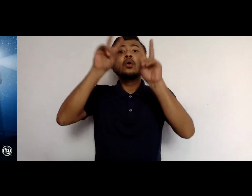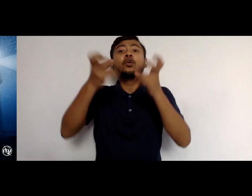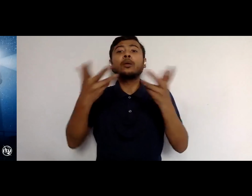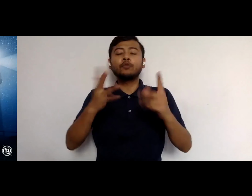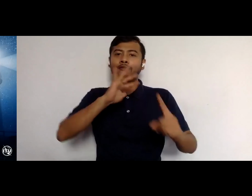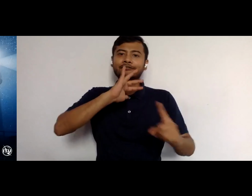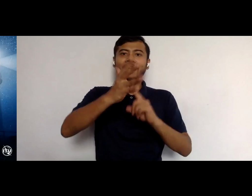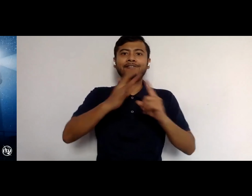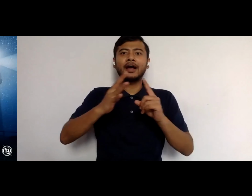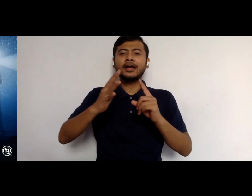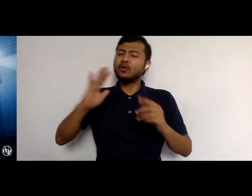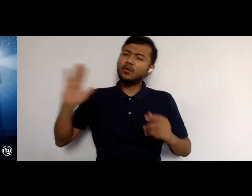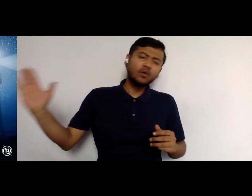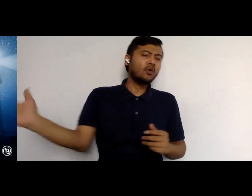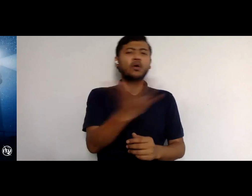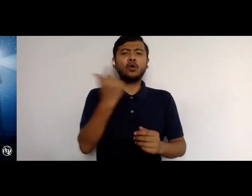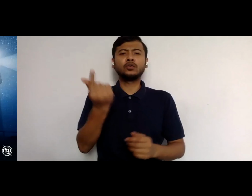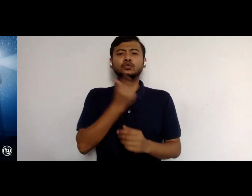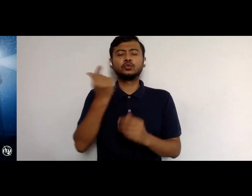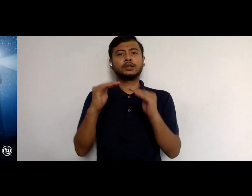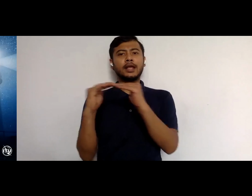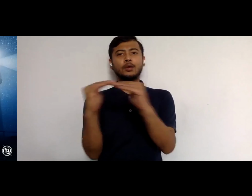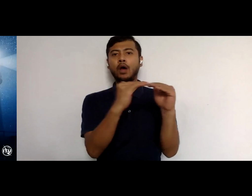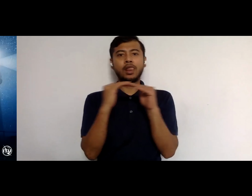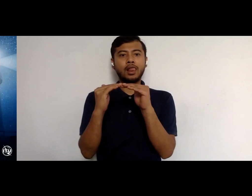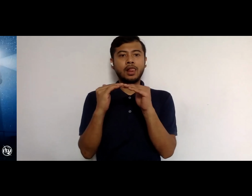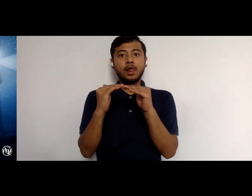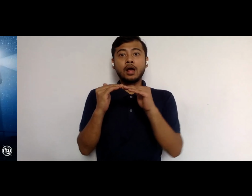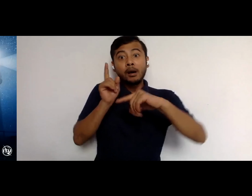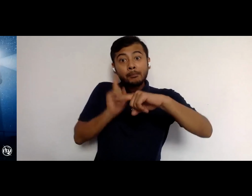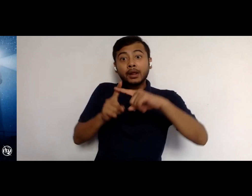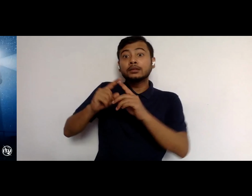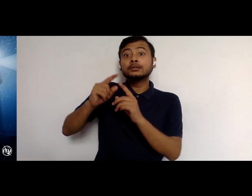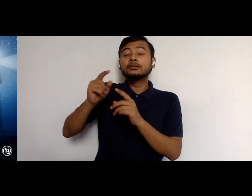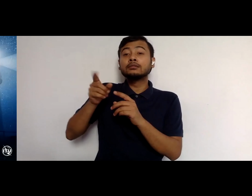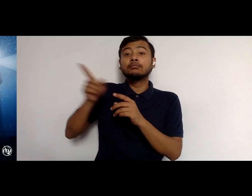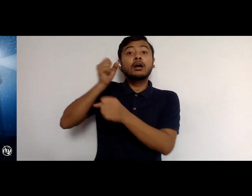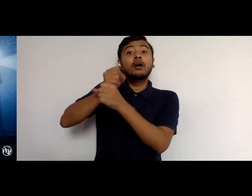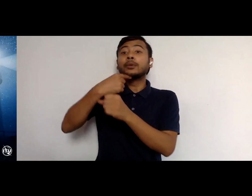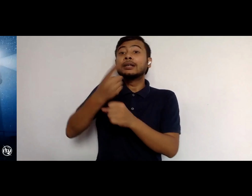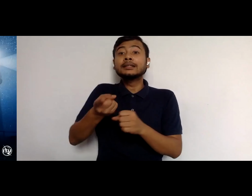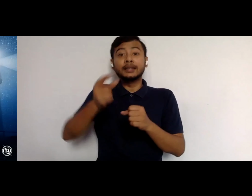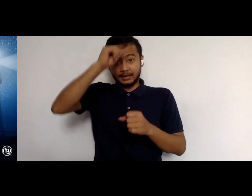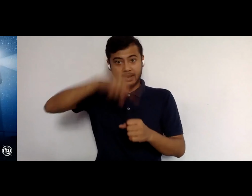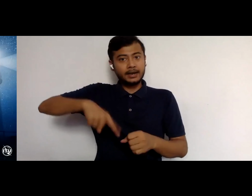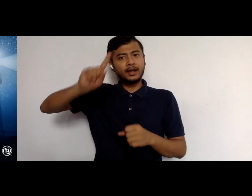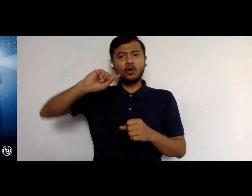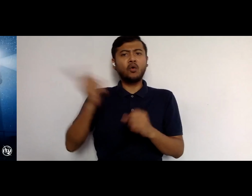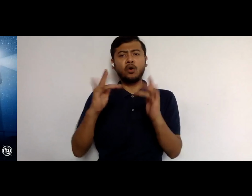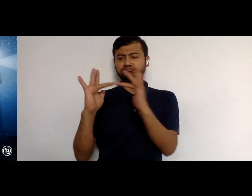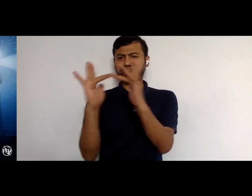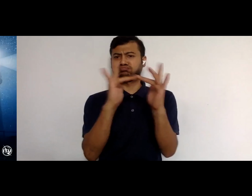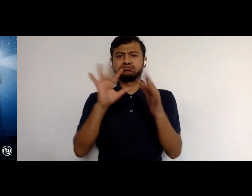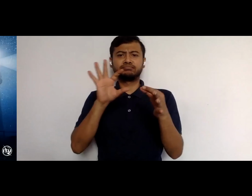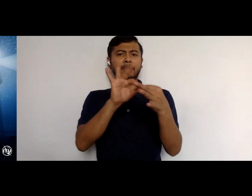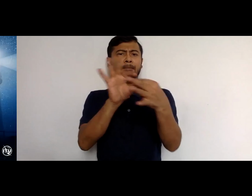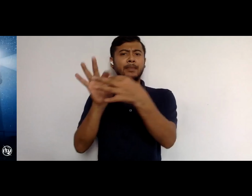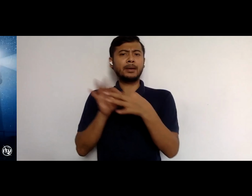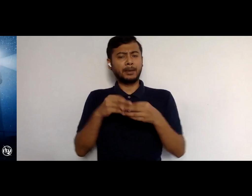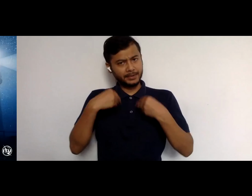inclusive digital India, adopting Wi-Fi to deliver affordable, quality and ubiquitous broadband would be the optimal